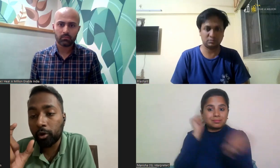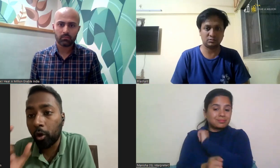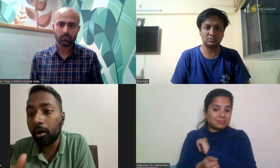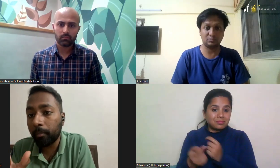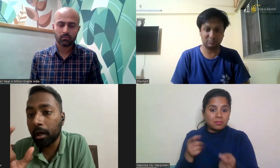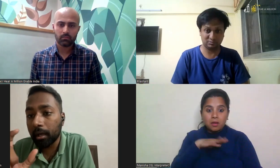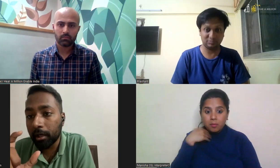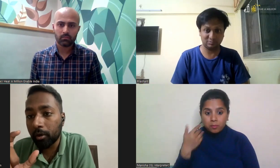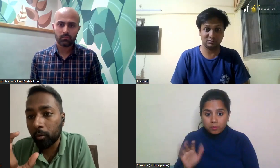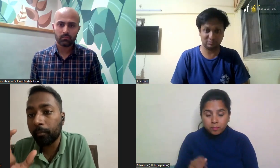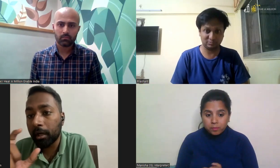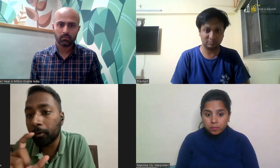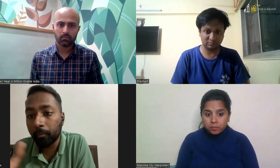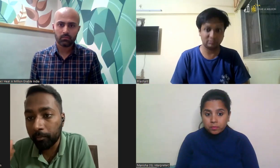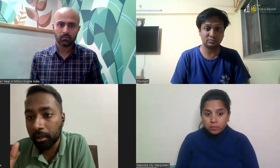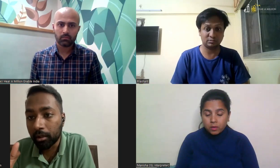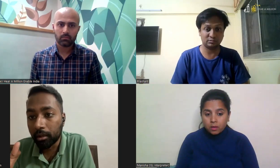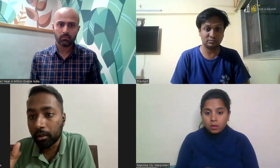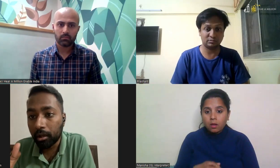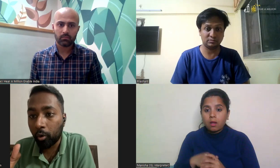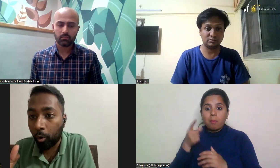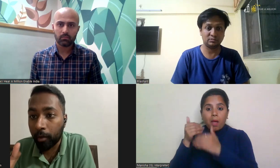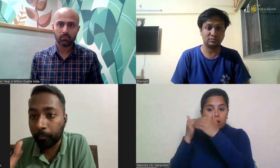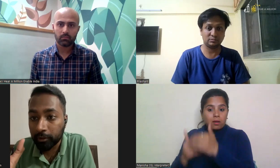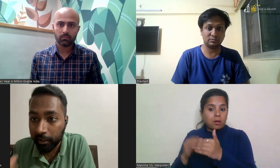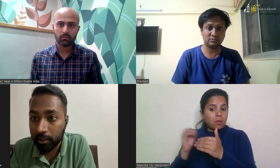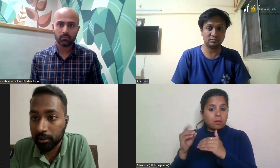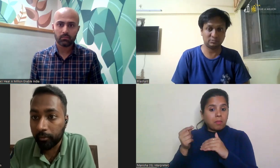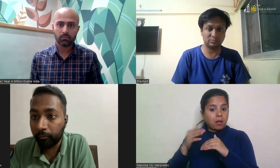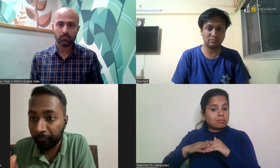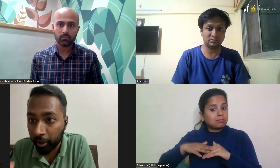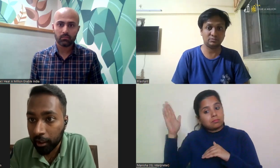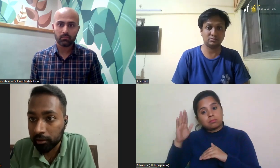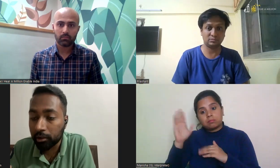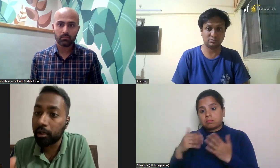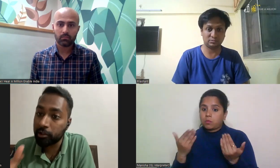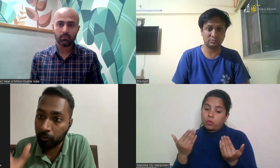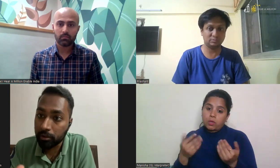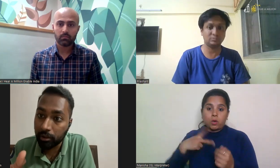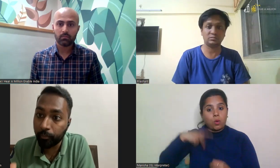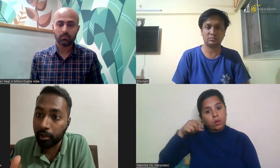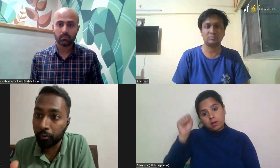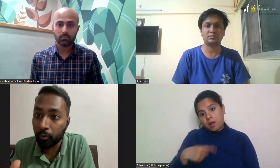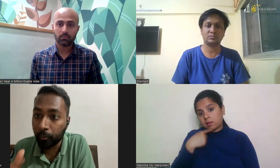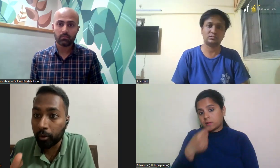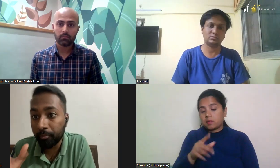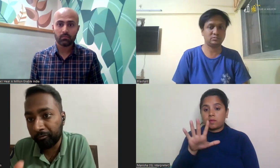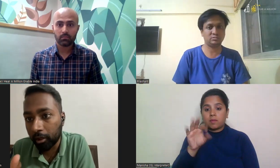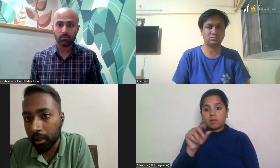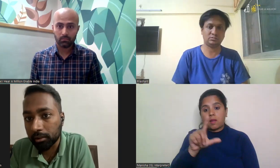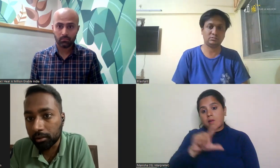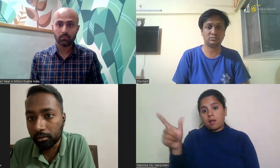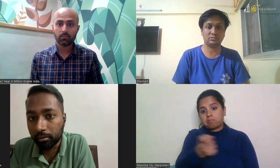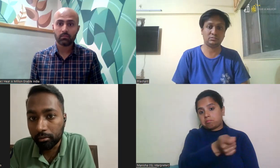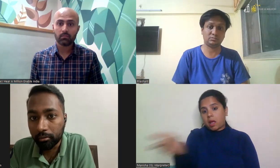there is no upper limit or minimum limit. Court says 50 lakhs, insurance company have to provide